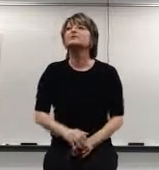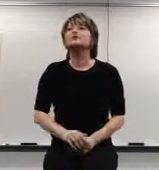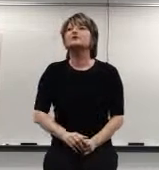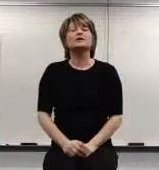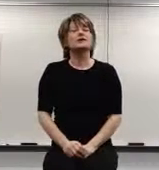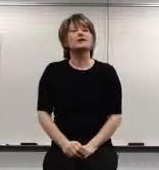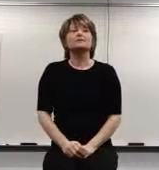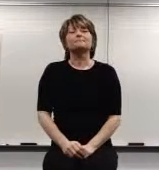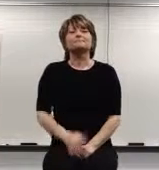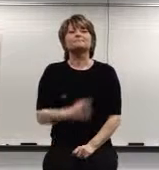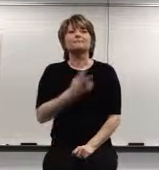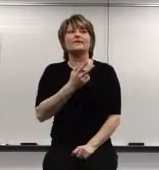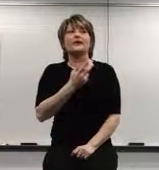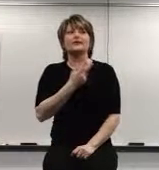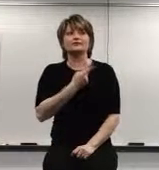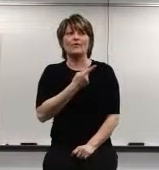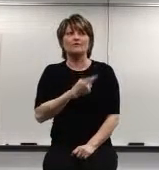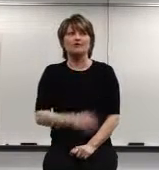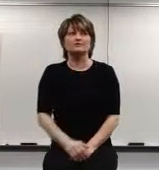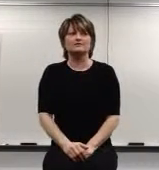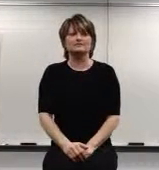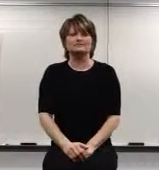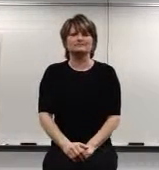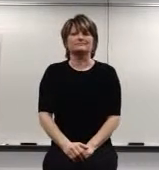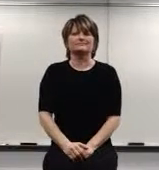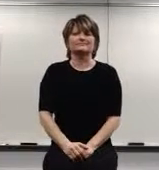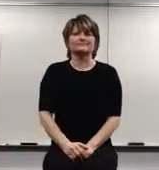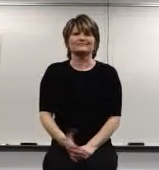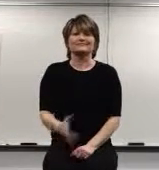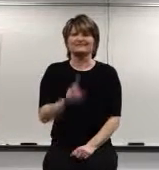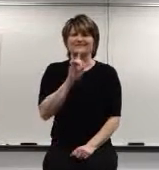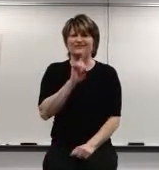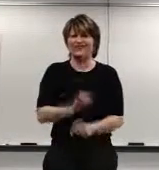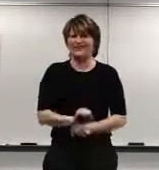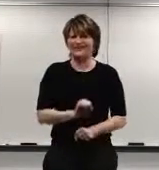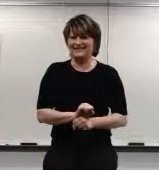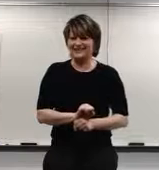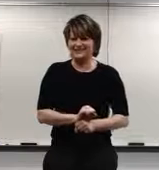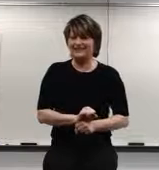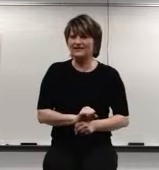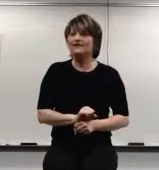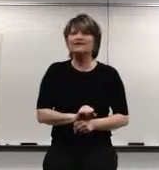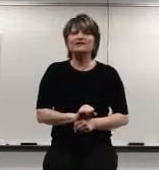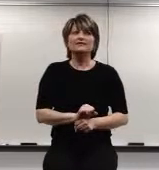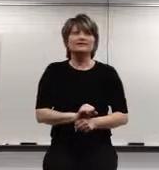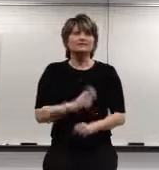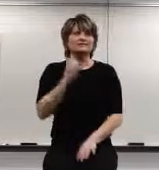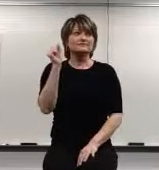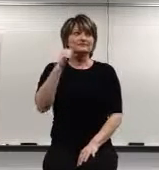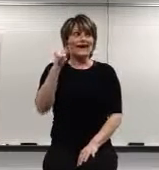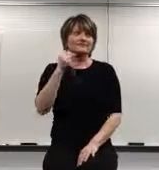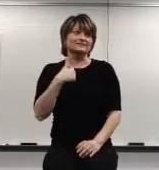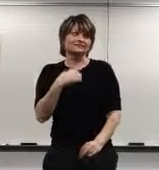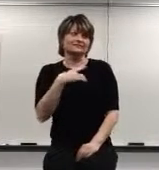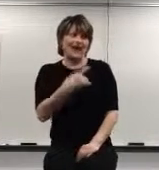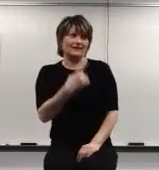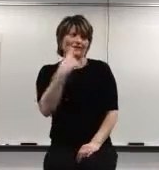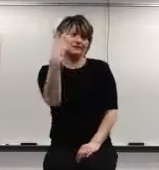going? I assumed that the group was going. He said, no, just the two of us. I said, really? Dave said,